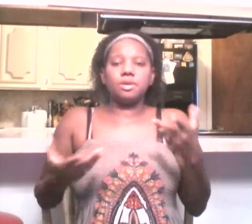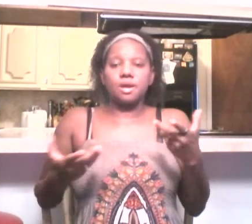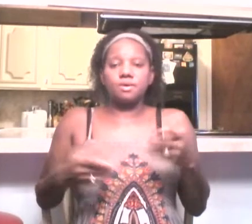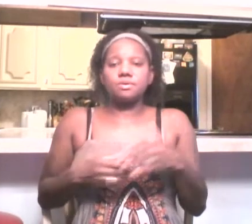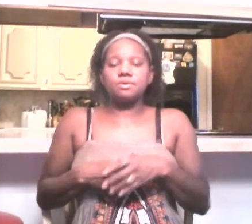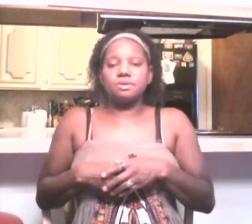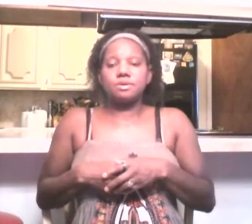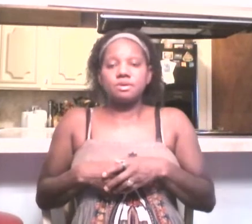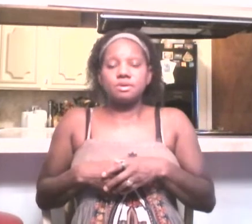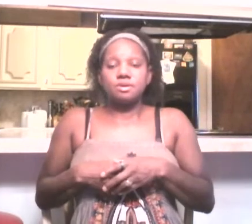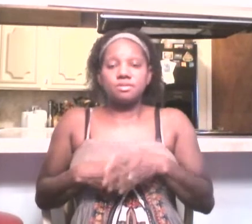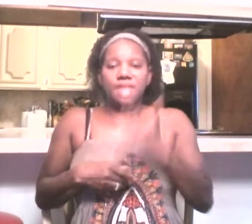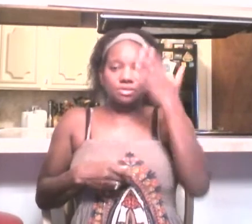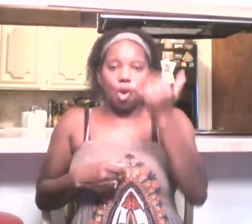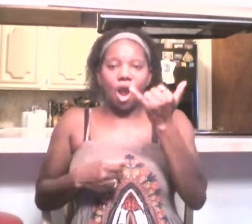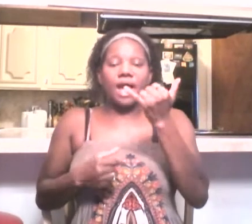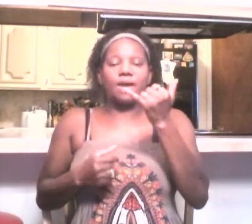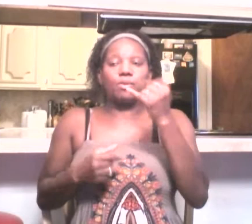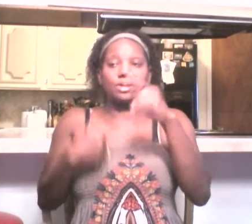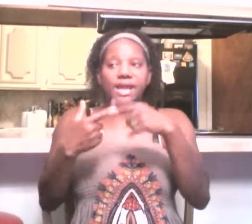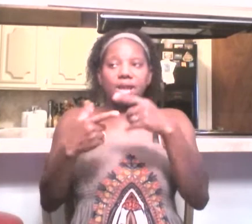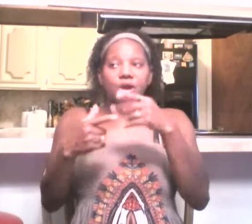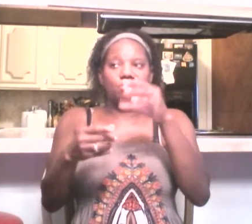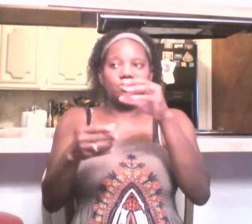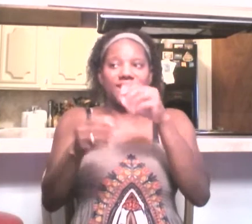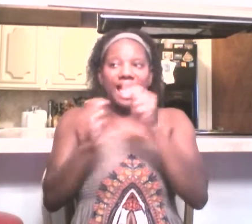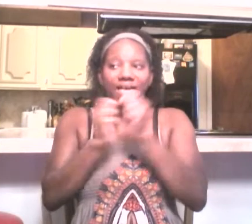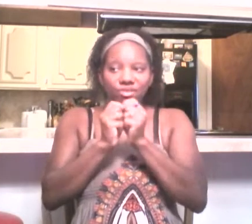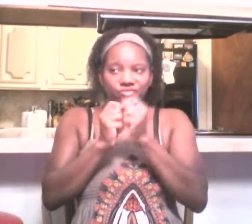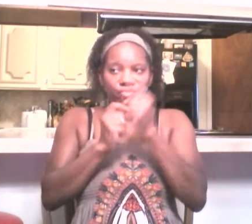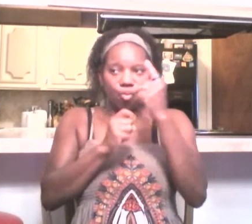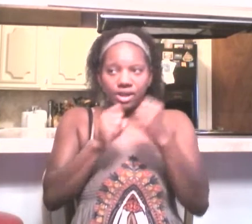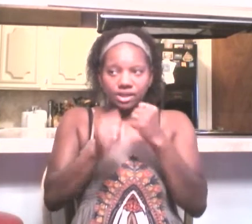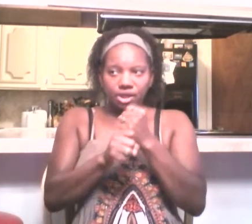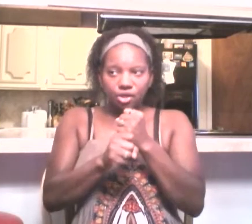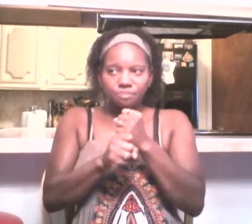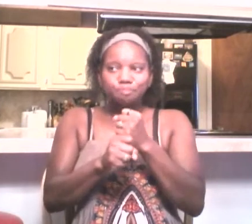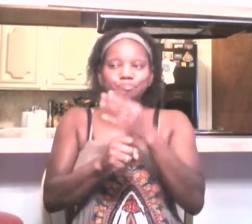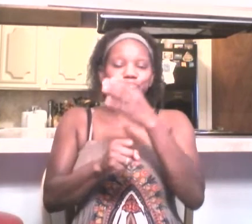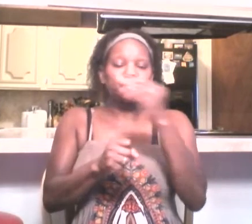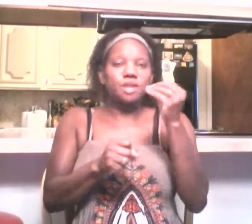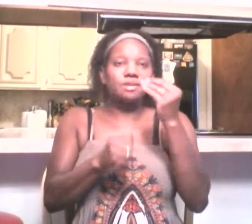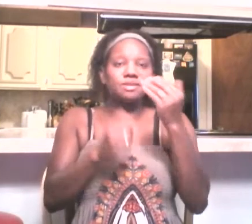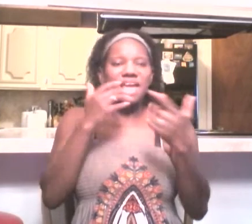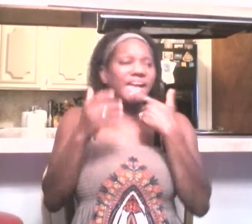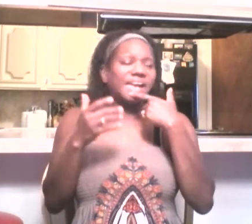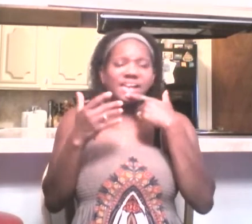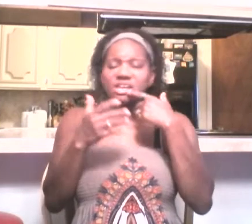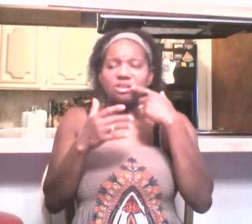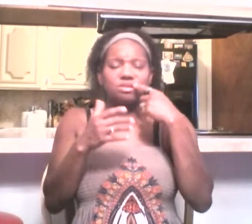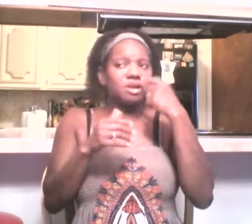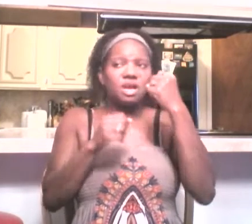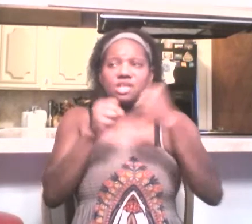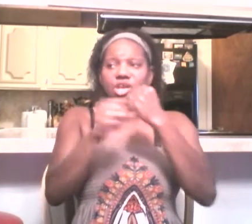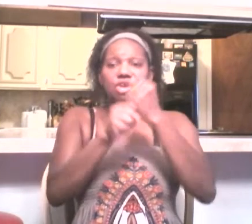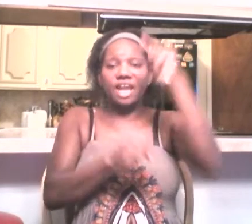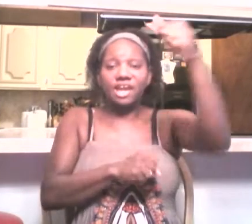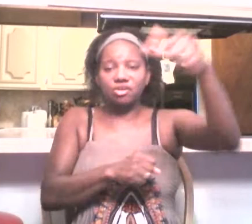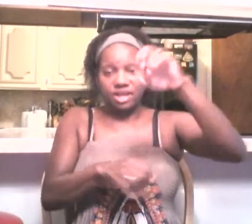know. That's why when they are together for 1 year, and say a year later to